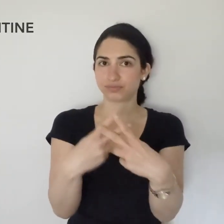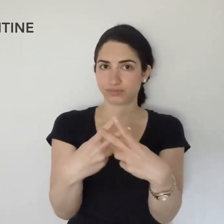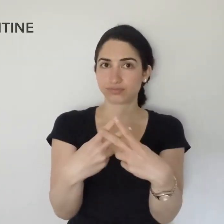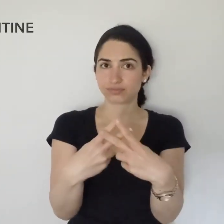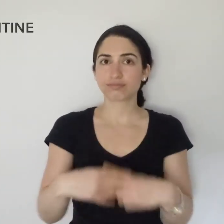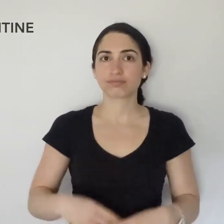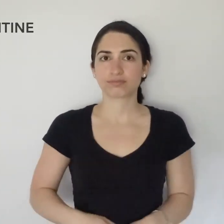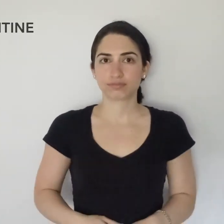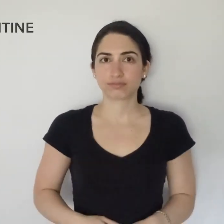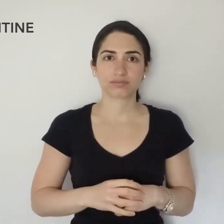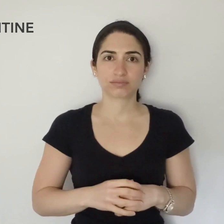Quarantine.